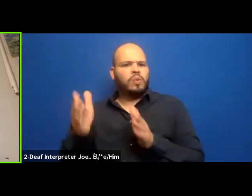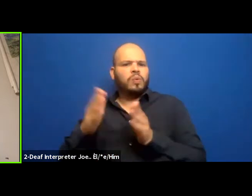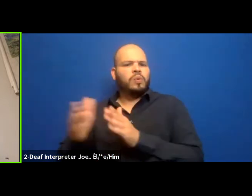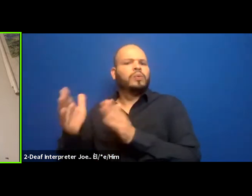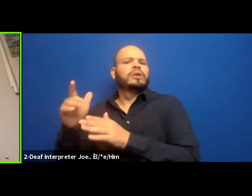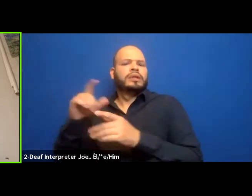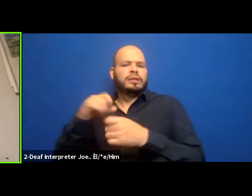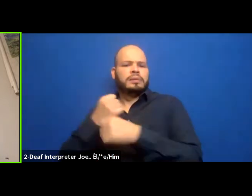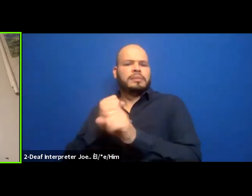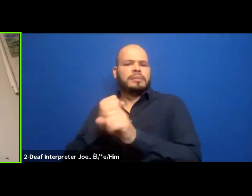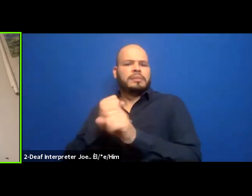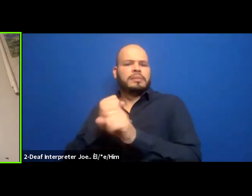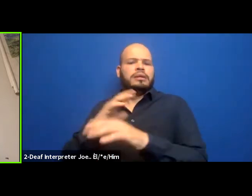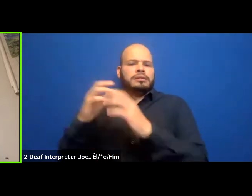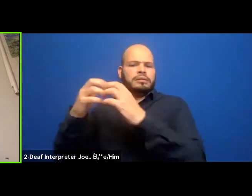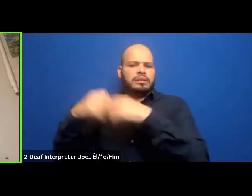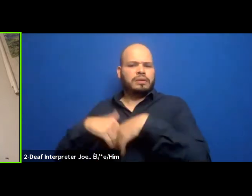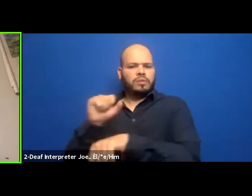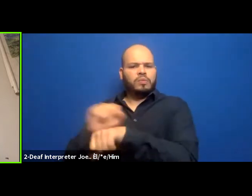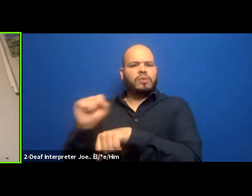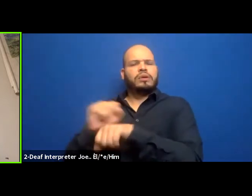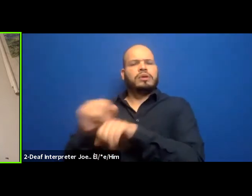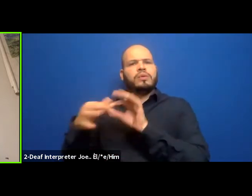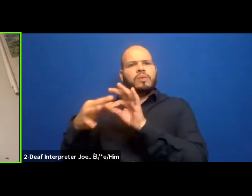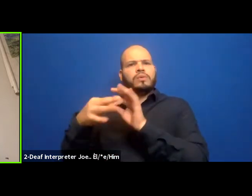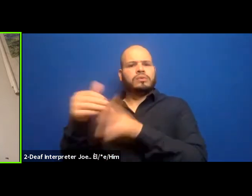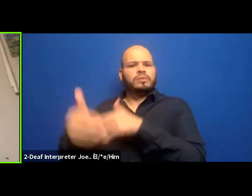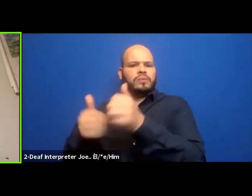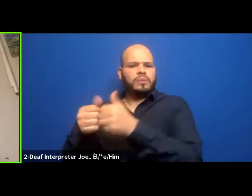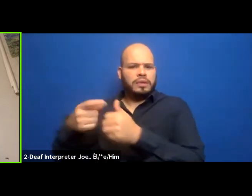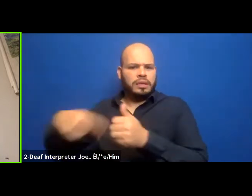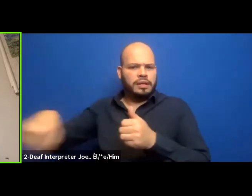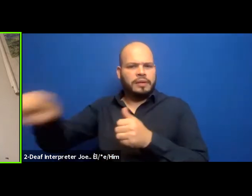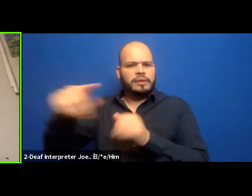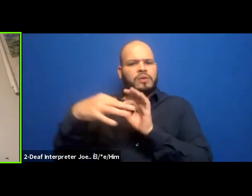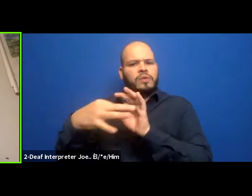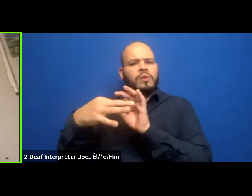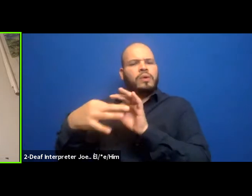And really learning about our history and learning